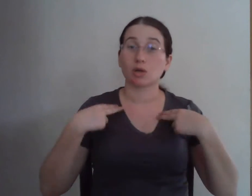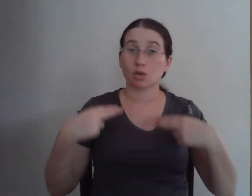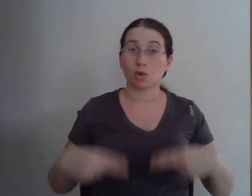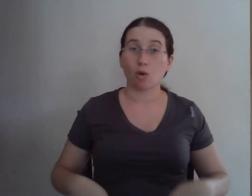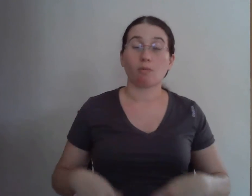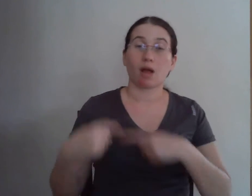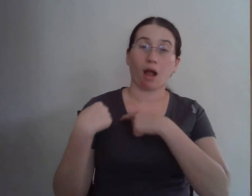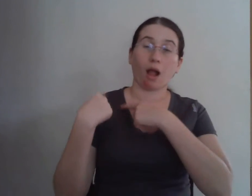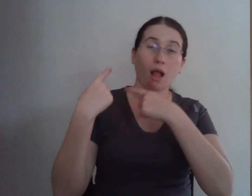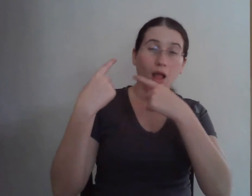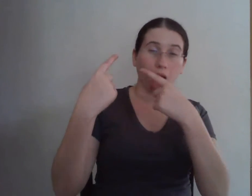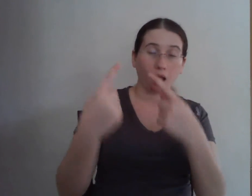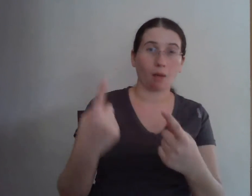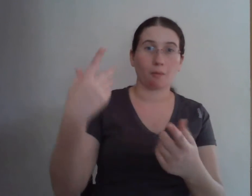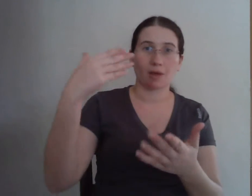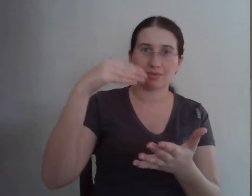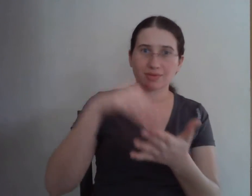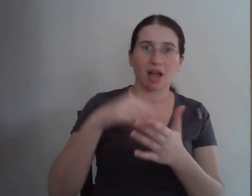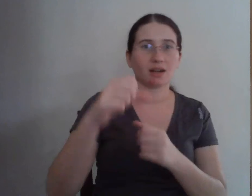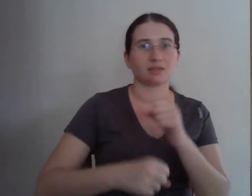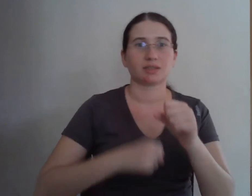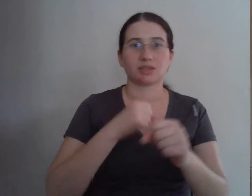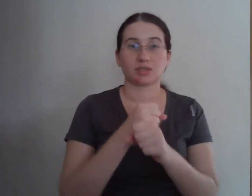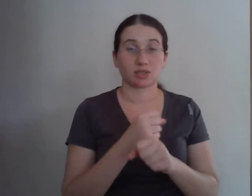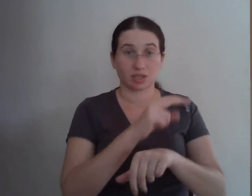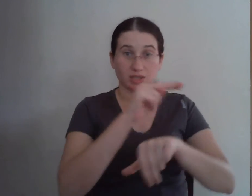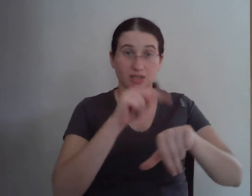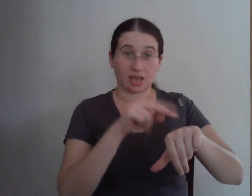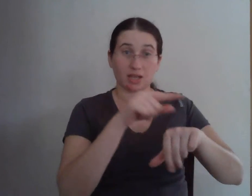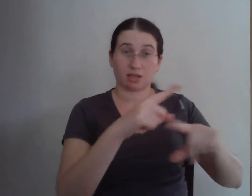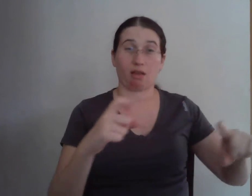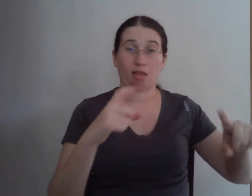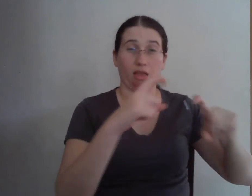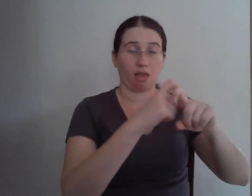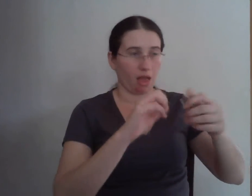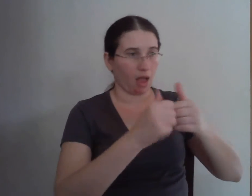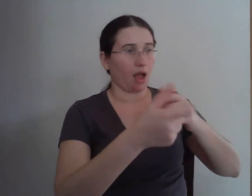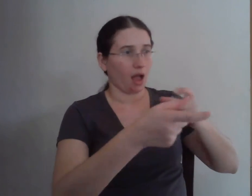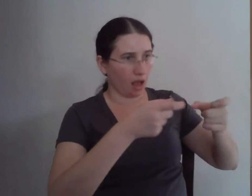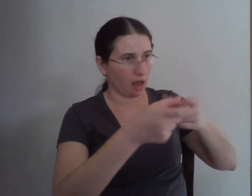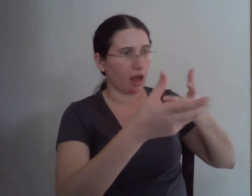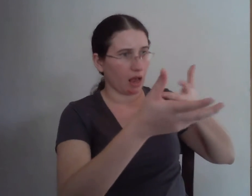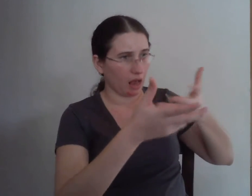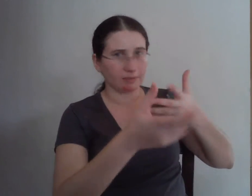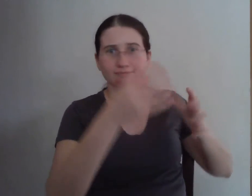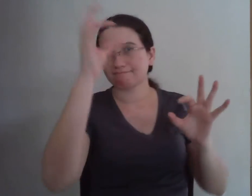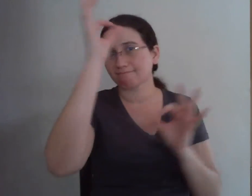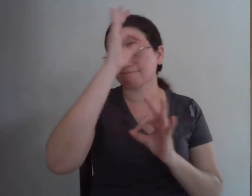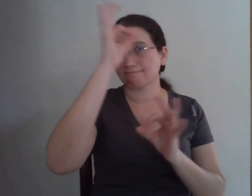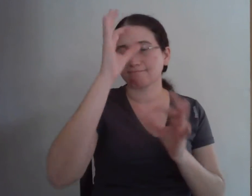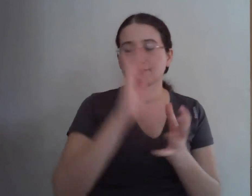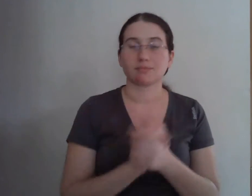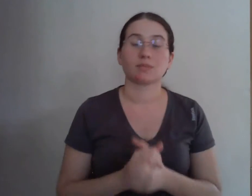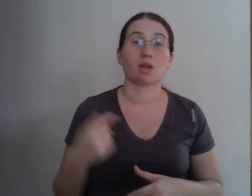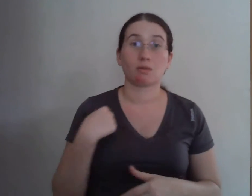been able to deal with nature's complexity. But we biologists and ecologists had never tackled anything as complex